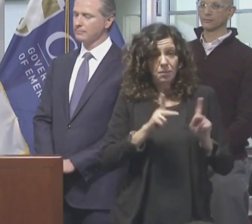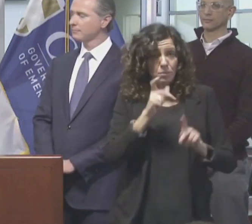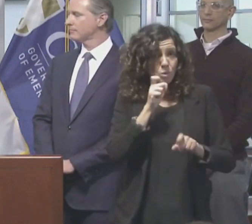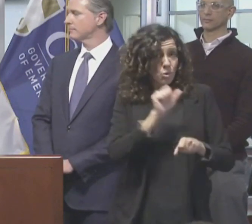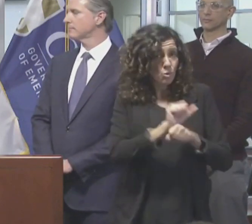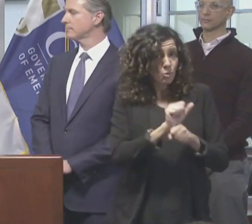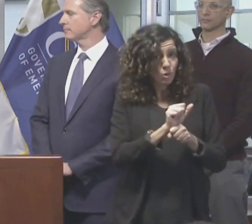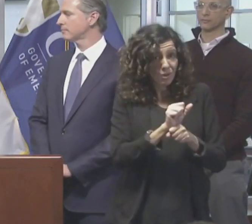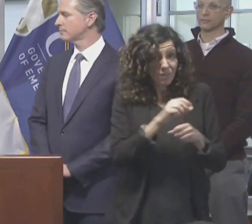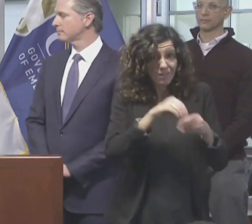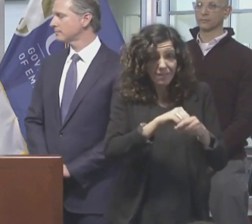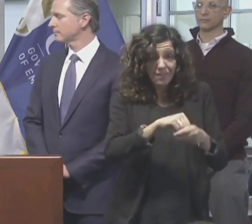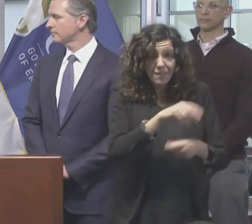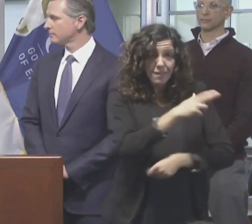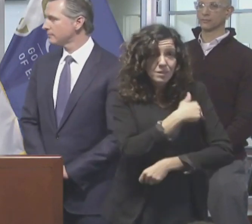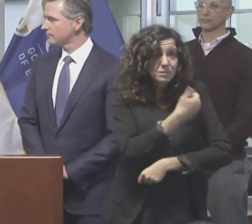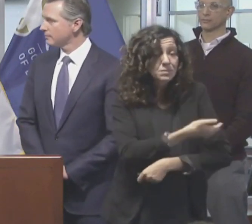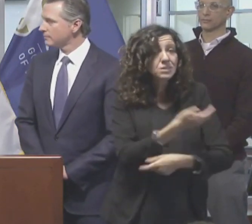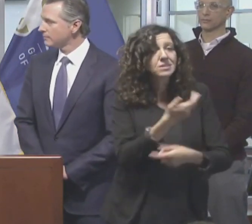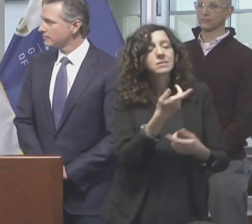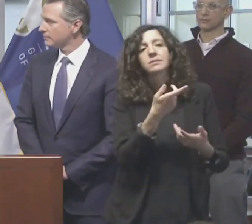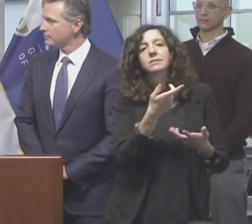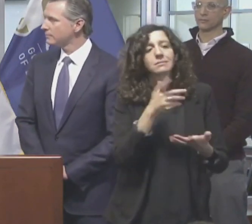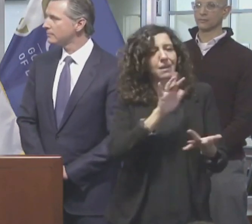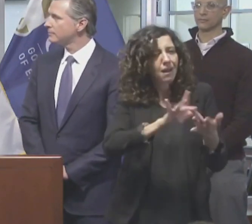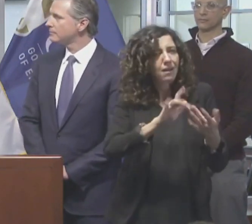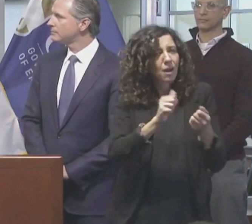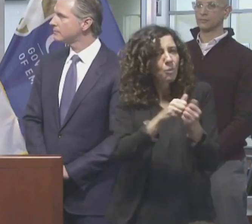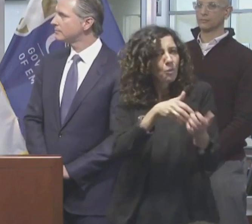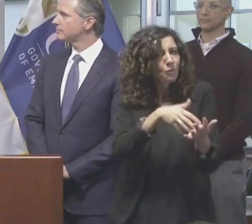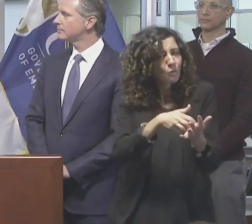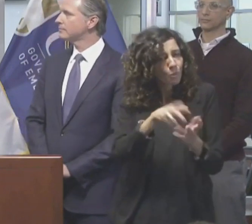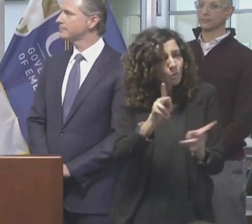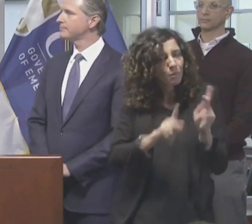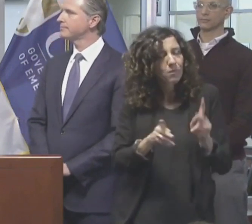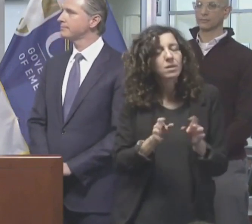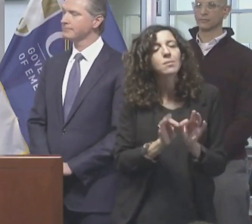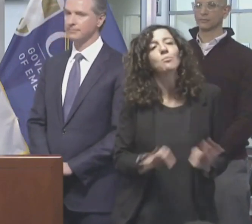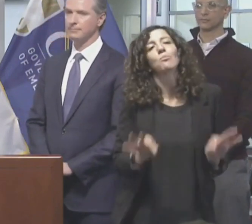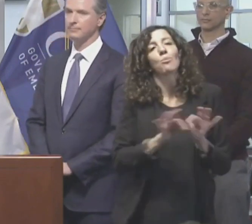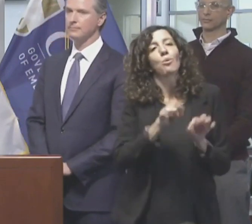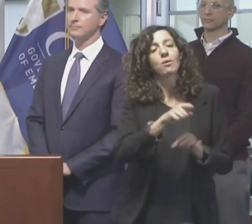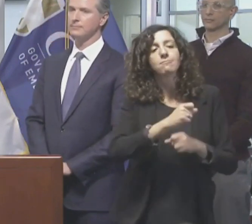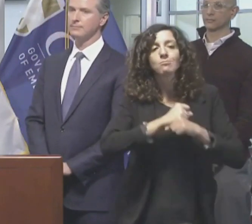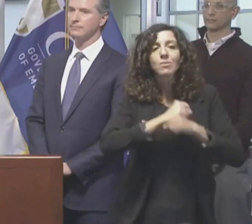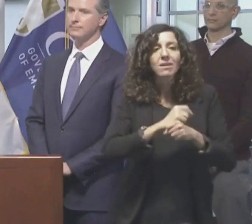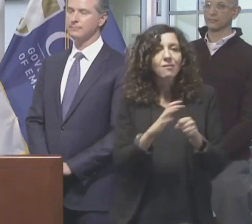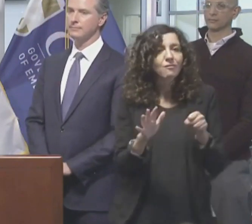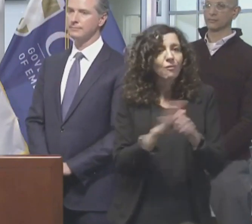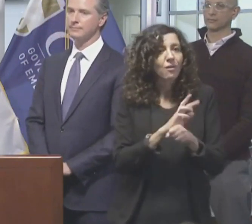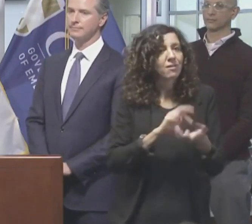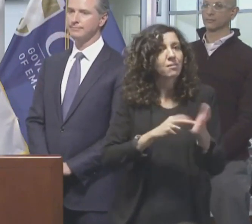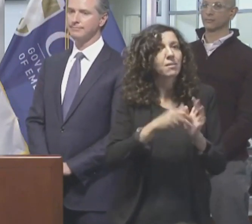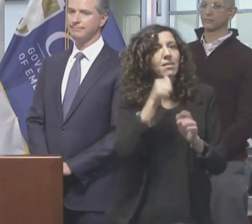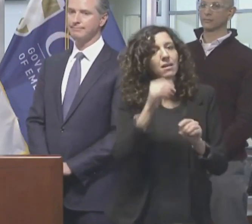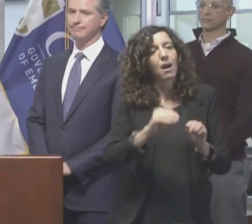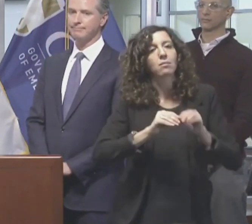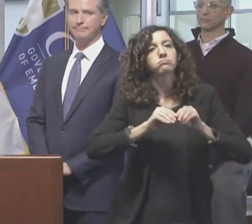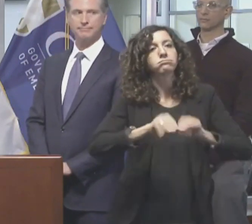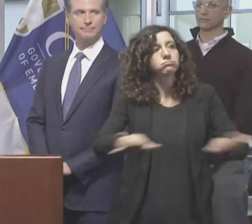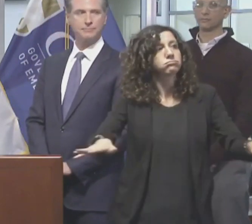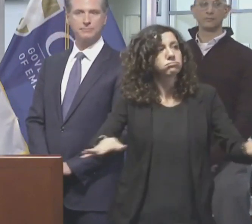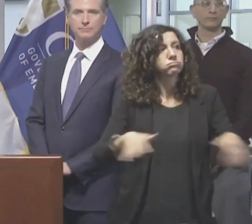very close contact with vulnerable people. So it's very important that we make sure that they are fully protected so that they don't also spread it around.